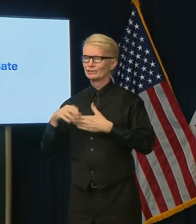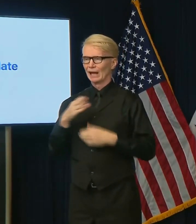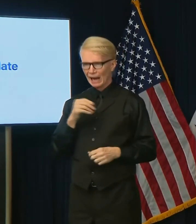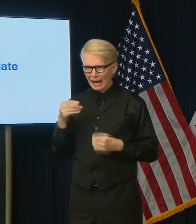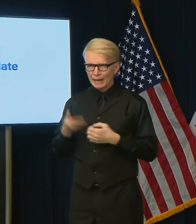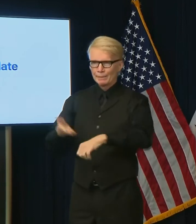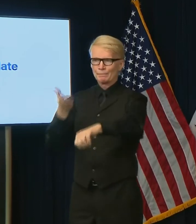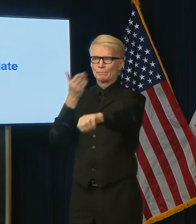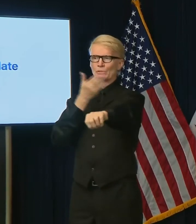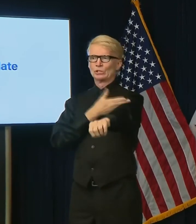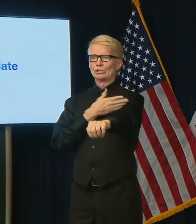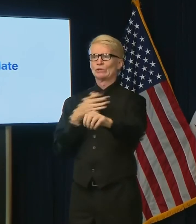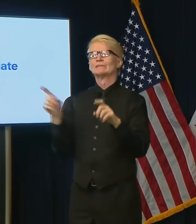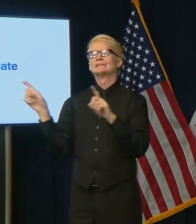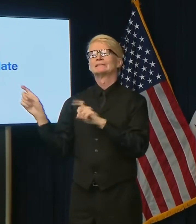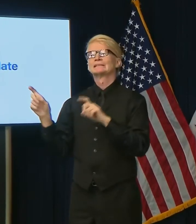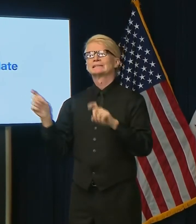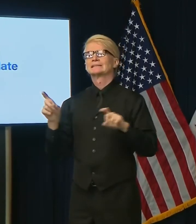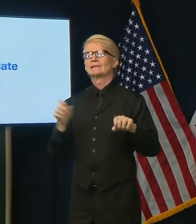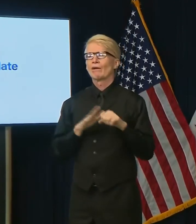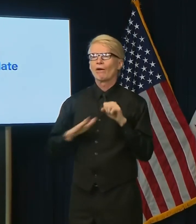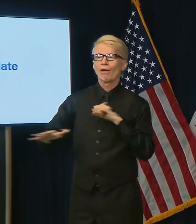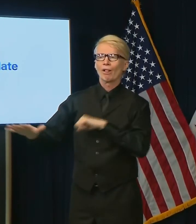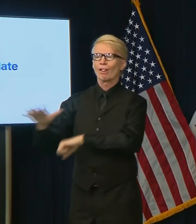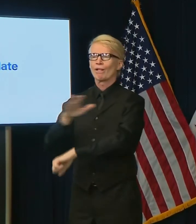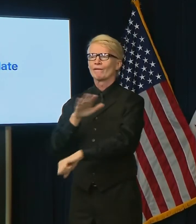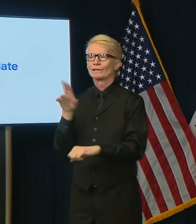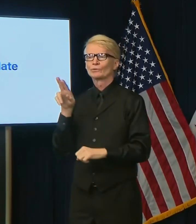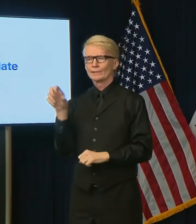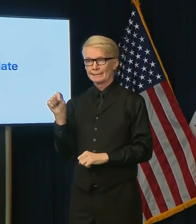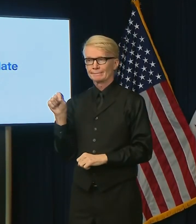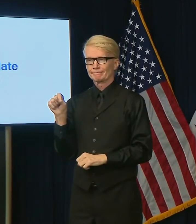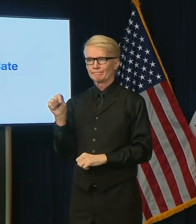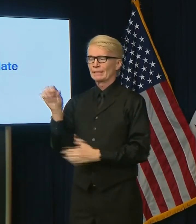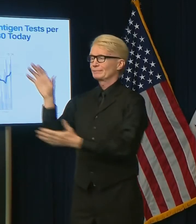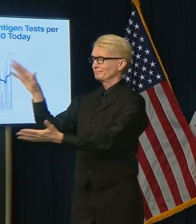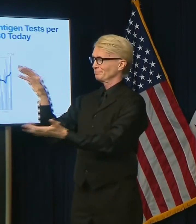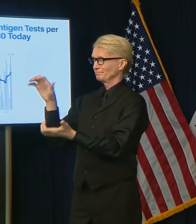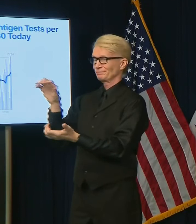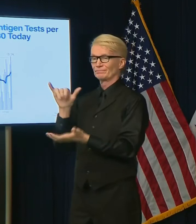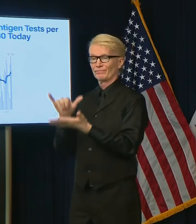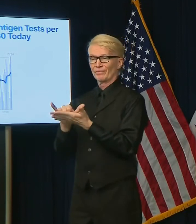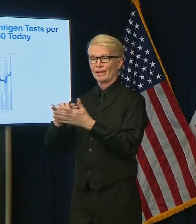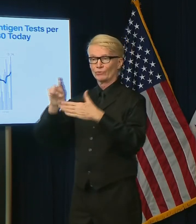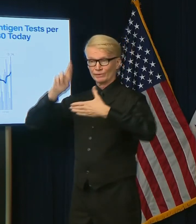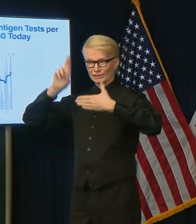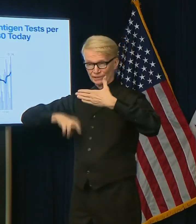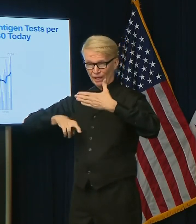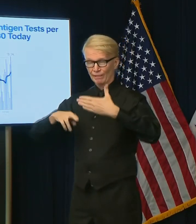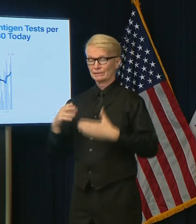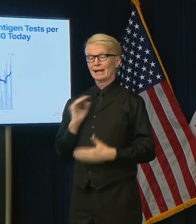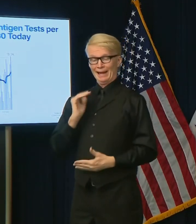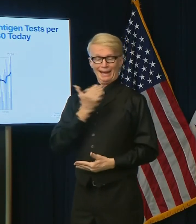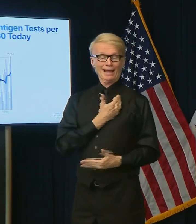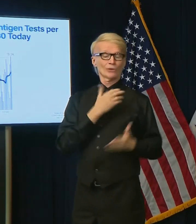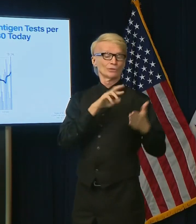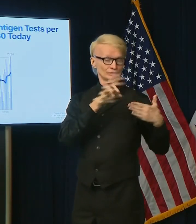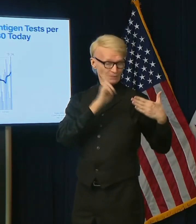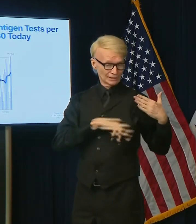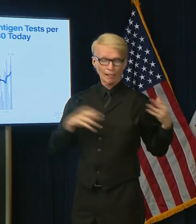access across the nation. Thanks to that data, as well as our own, we here in Illinois have had